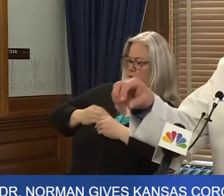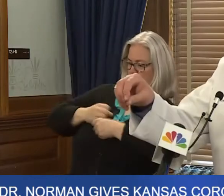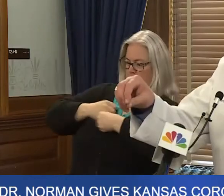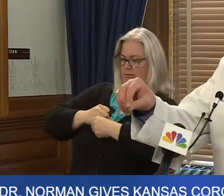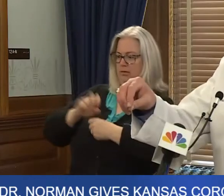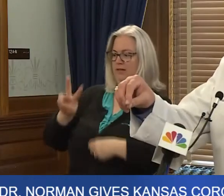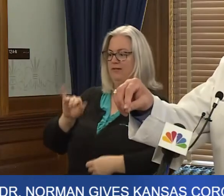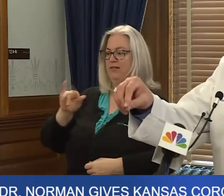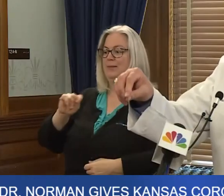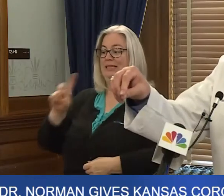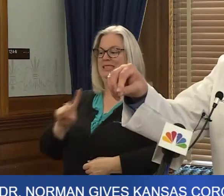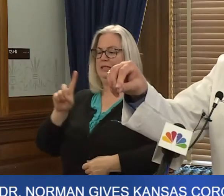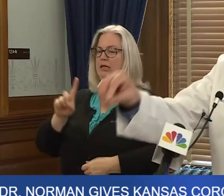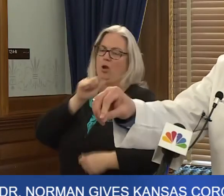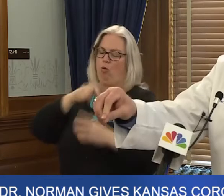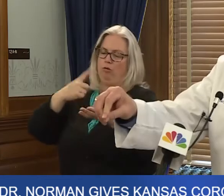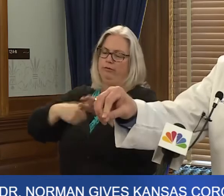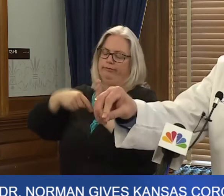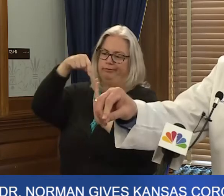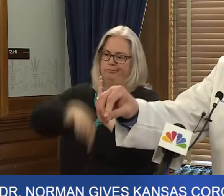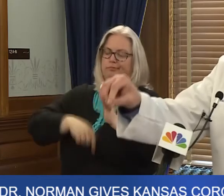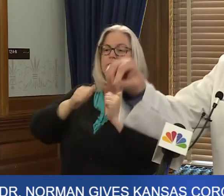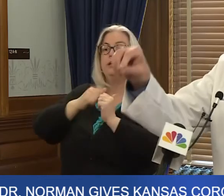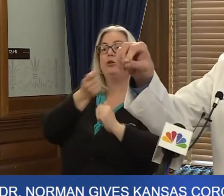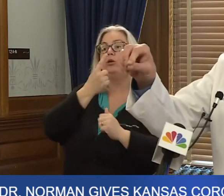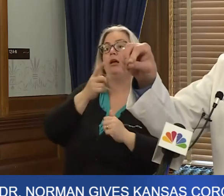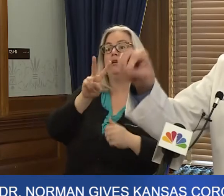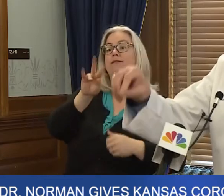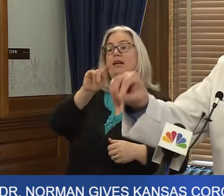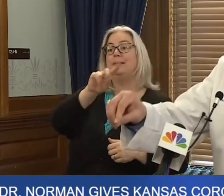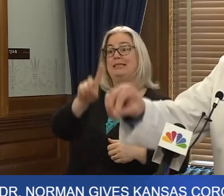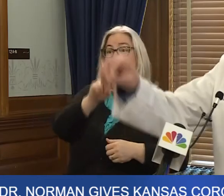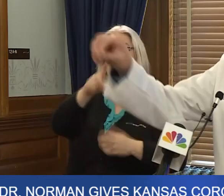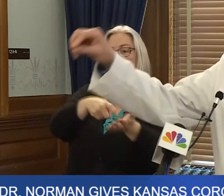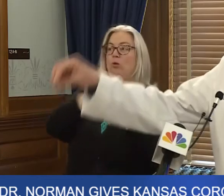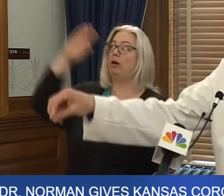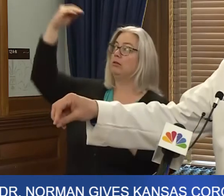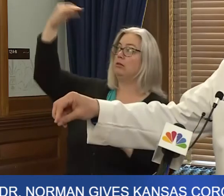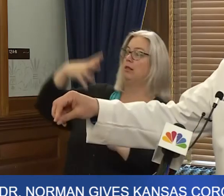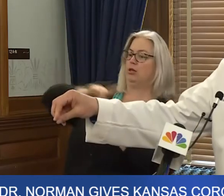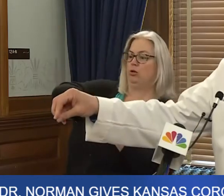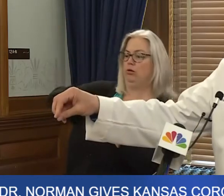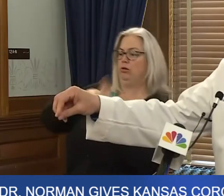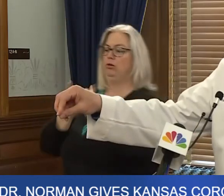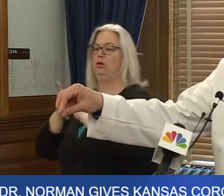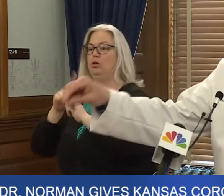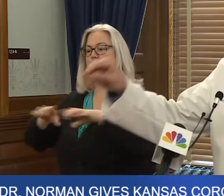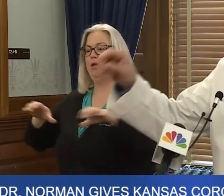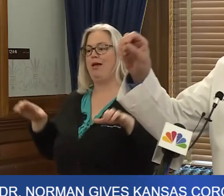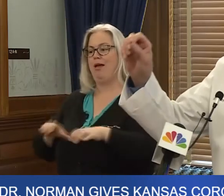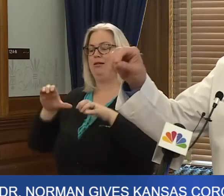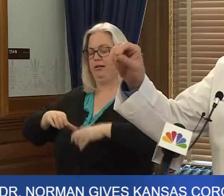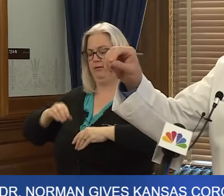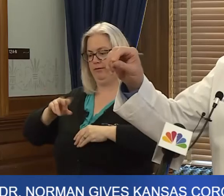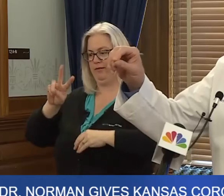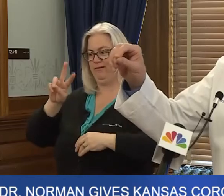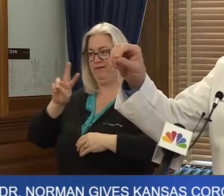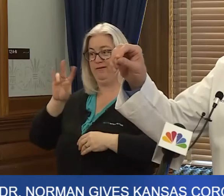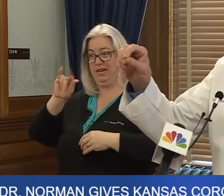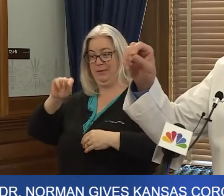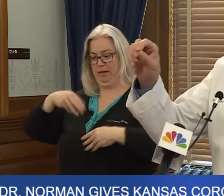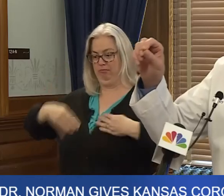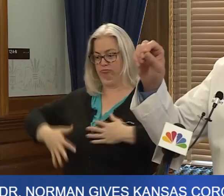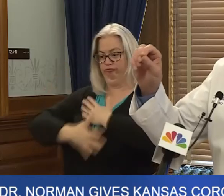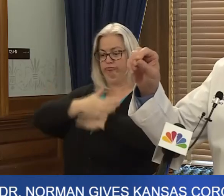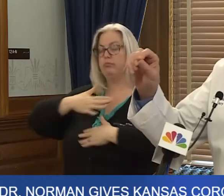without getting into quite all the physiology of it, if you take vitamin D, it requires sunlight to convert it to the active form. The people that